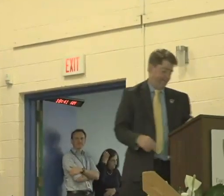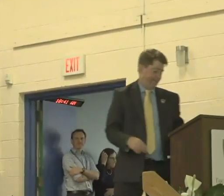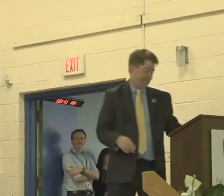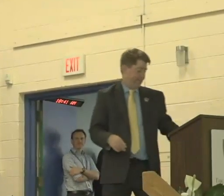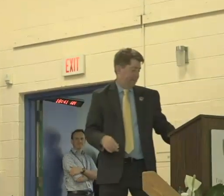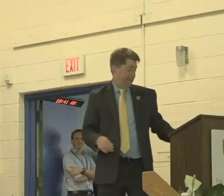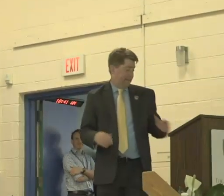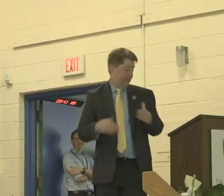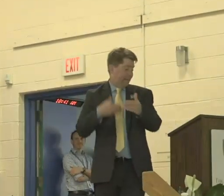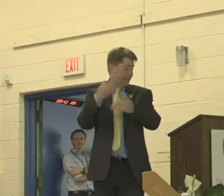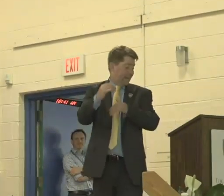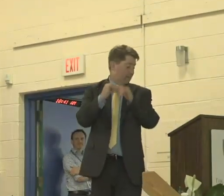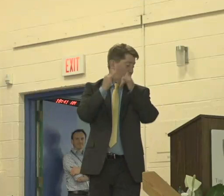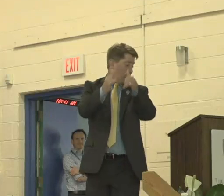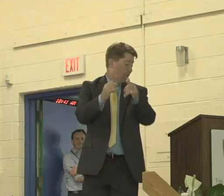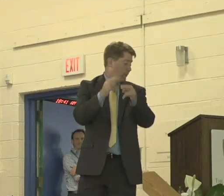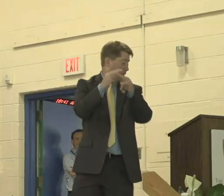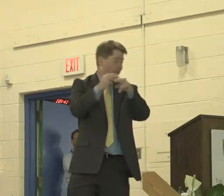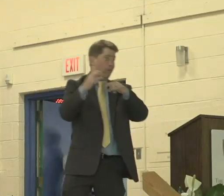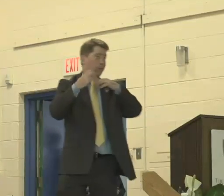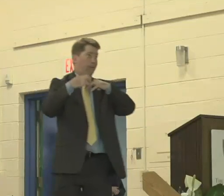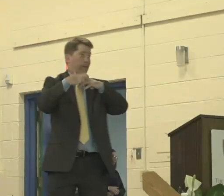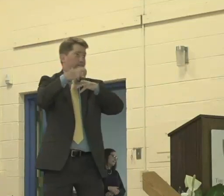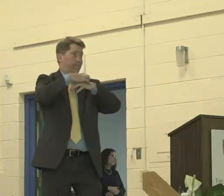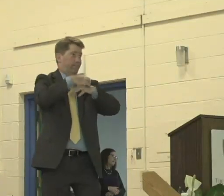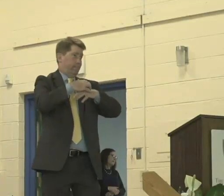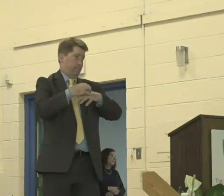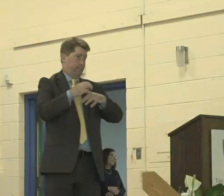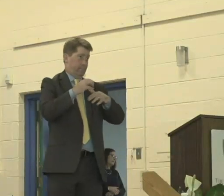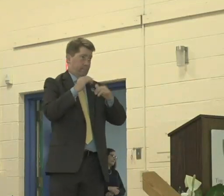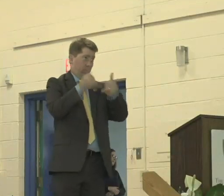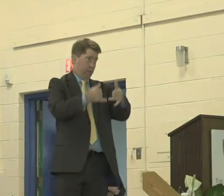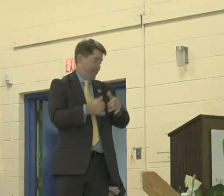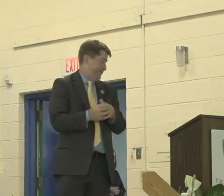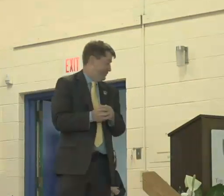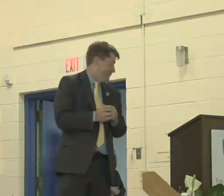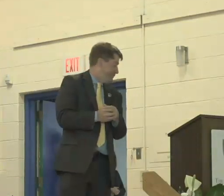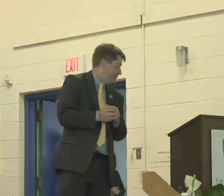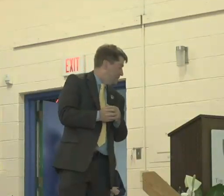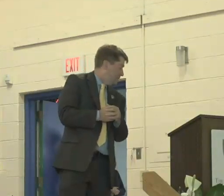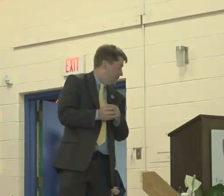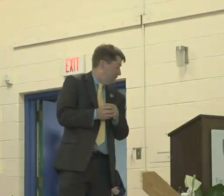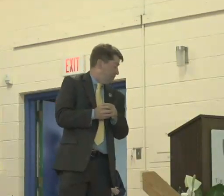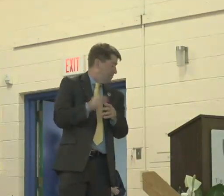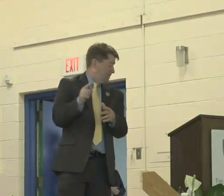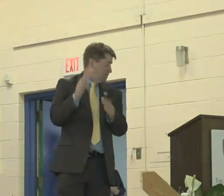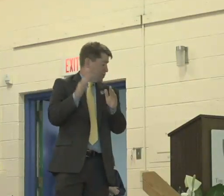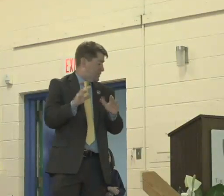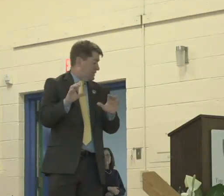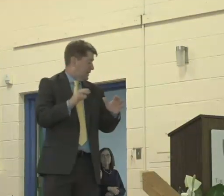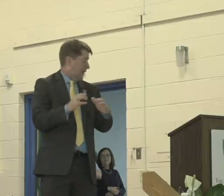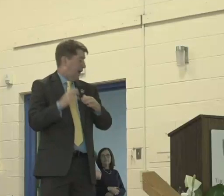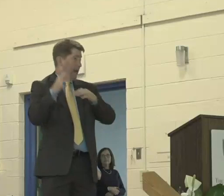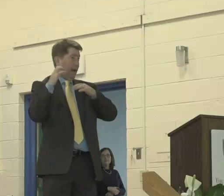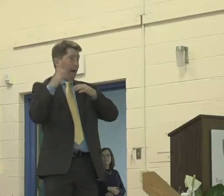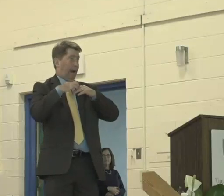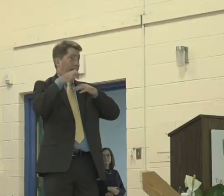Okay, so the next award is called the Grapes Award. For doing such